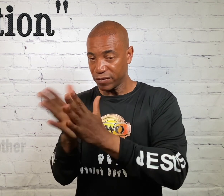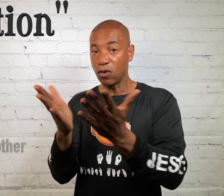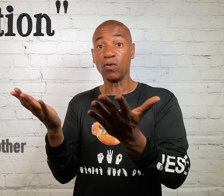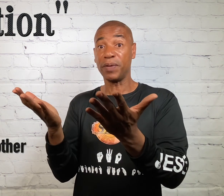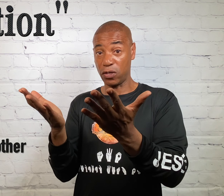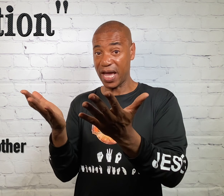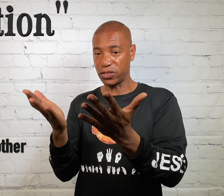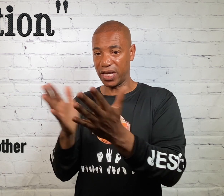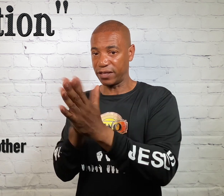rubbing your hands together.